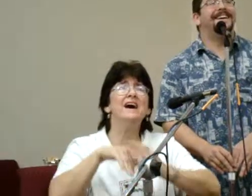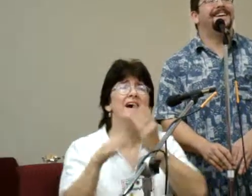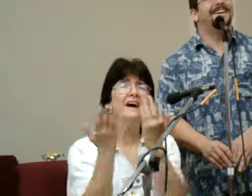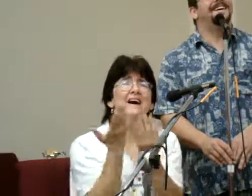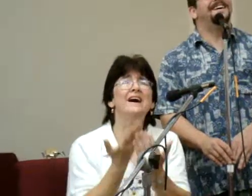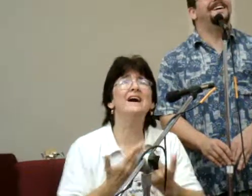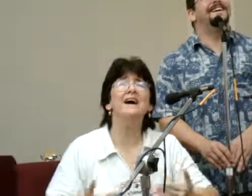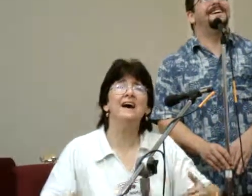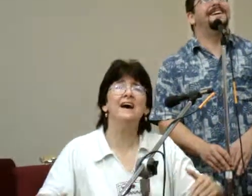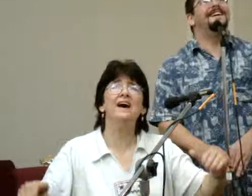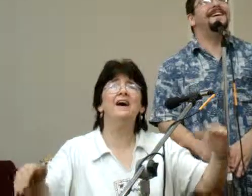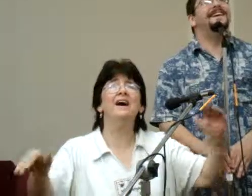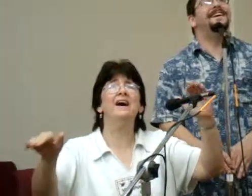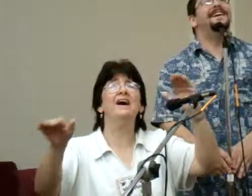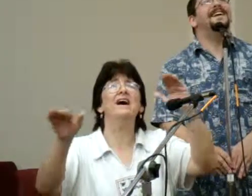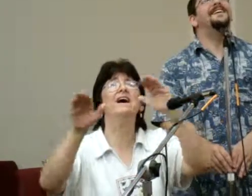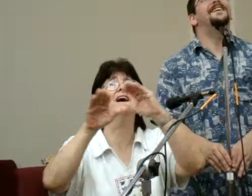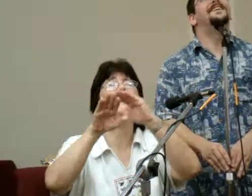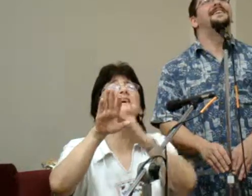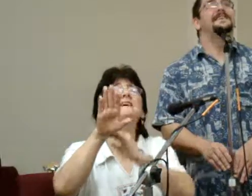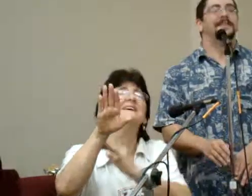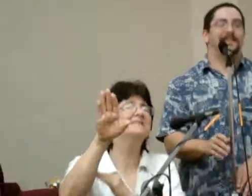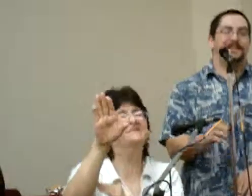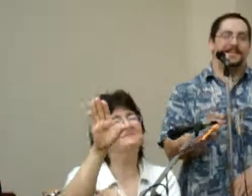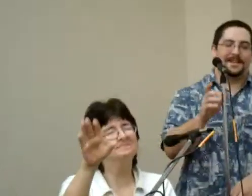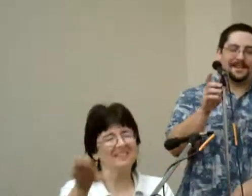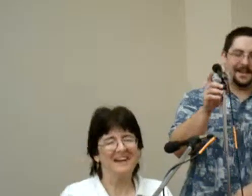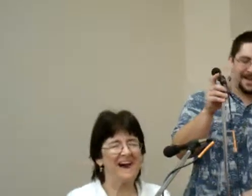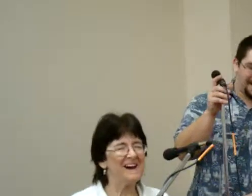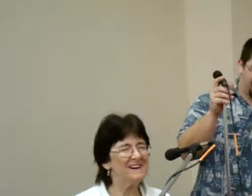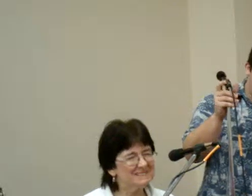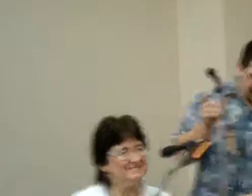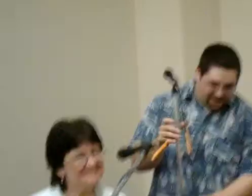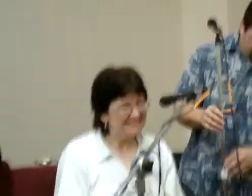Amen.